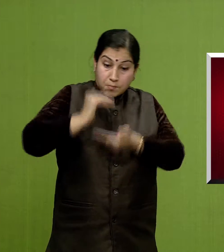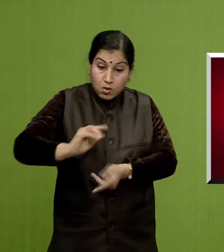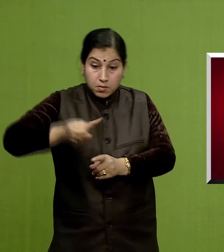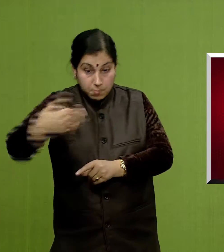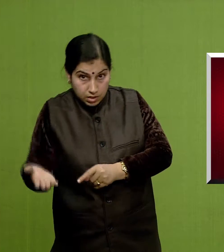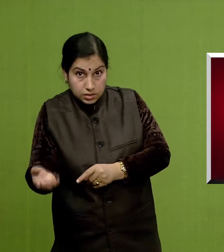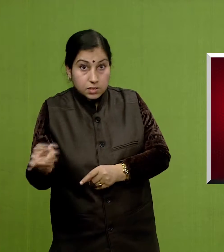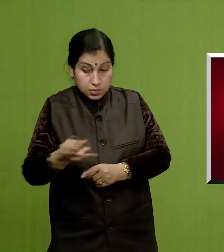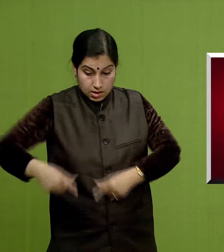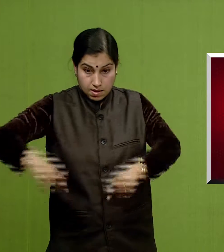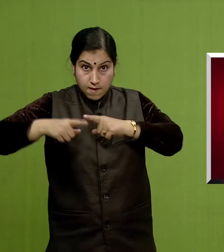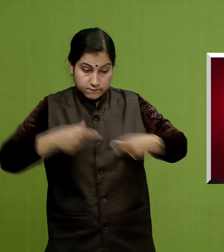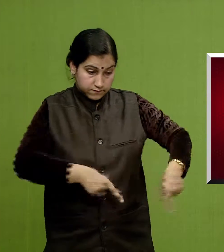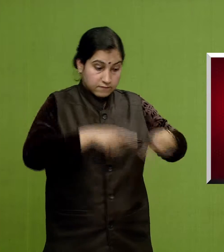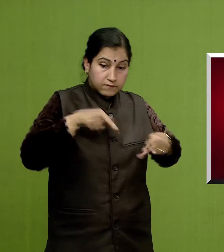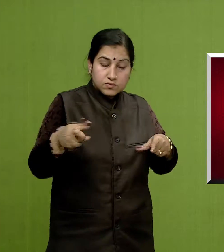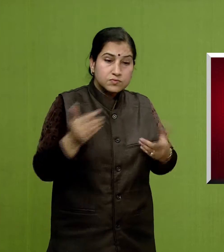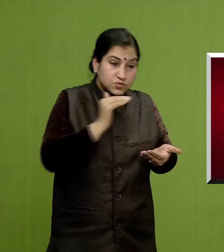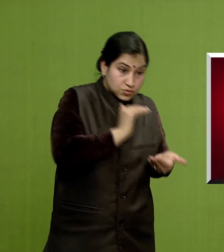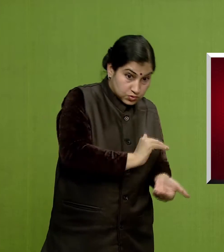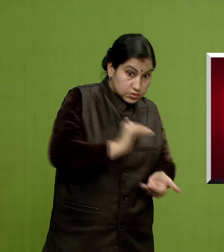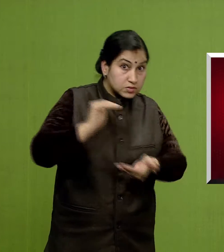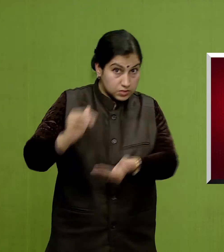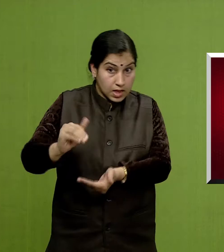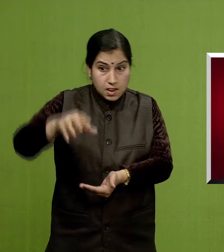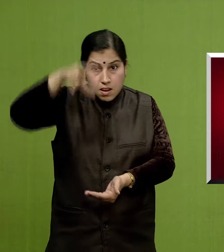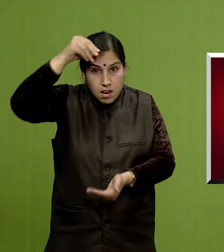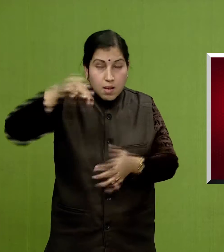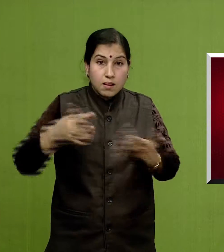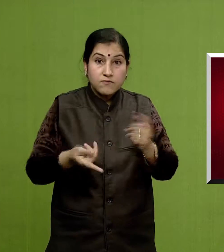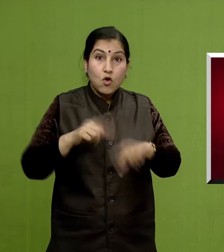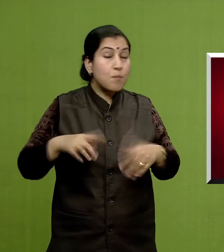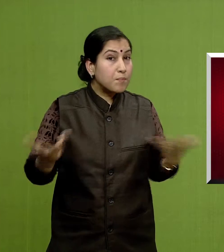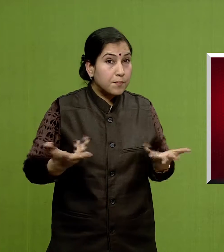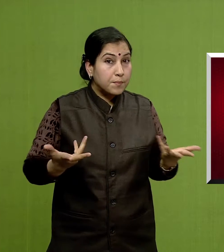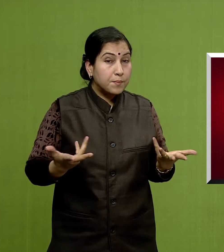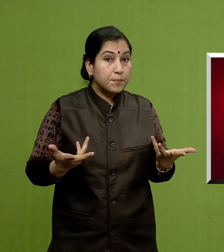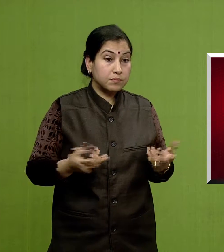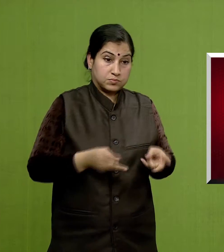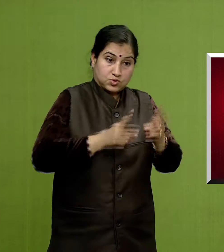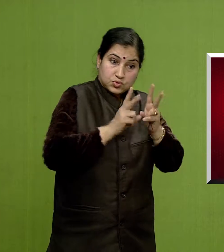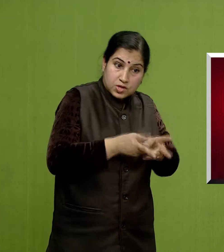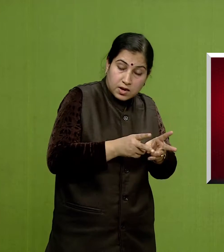life, the child responses are from general to specific.